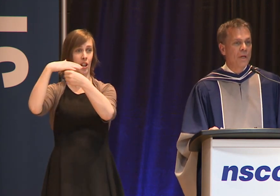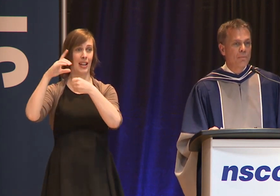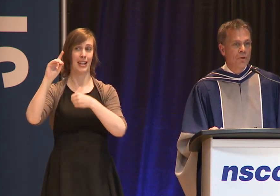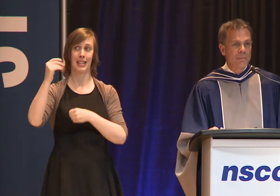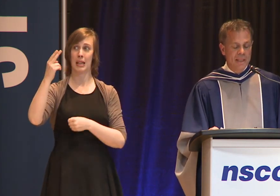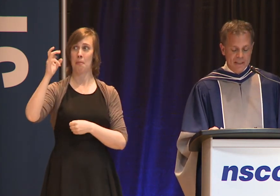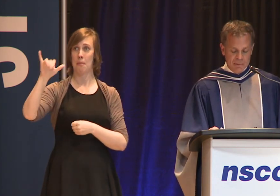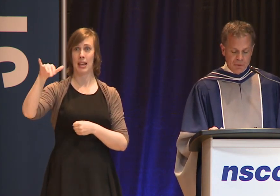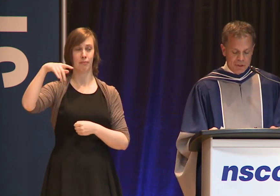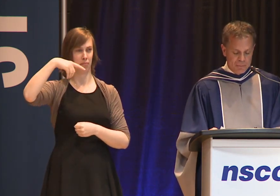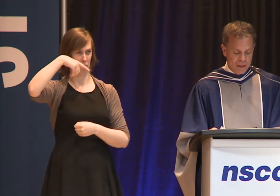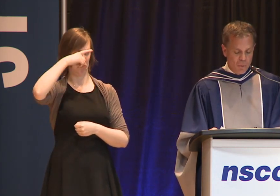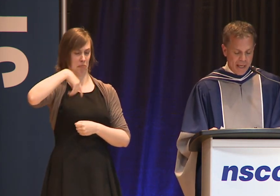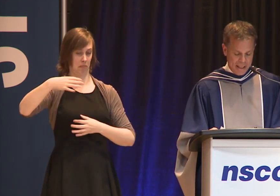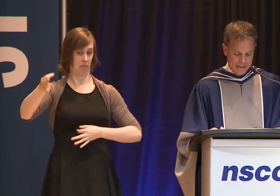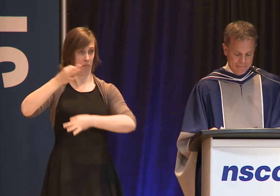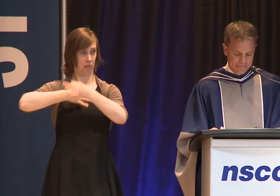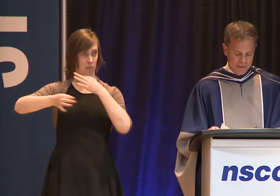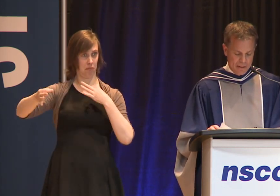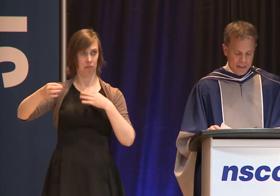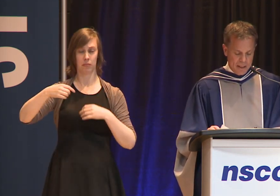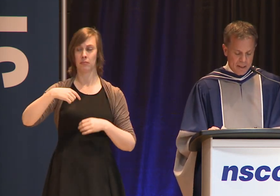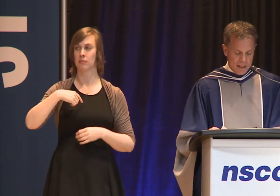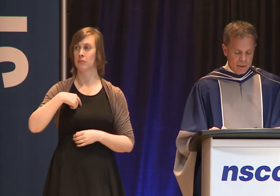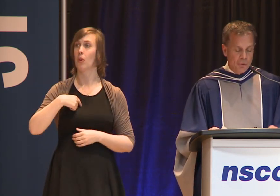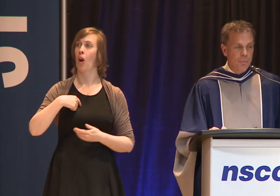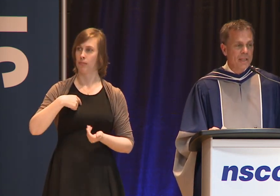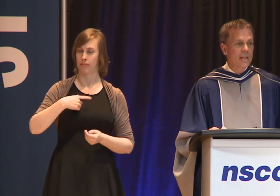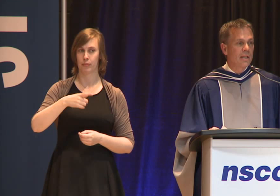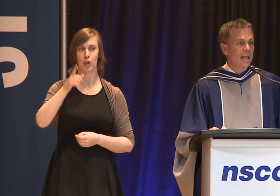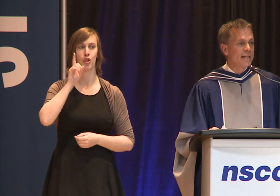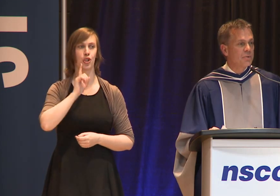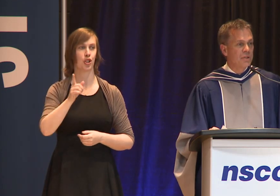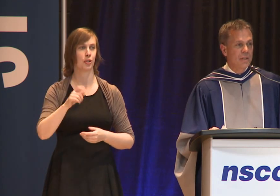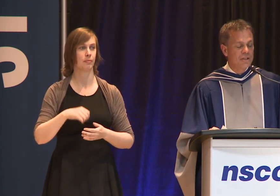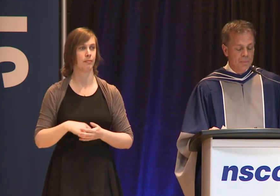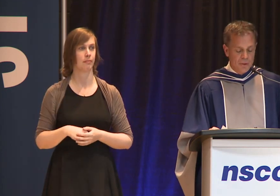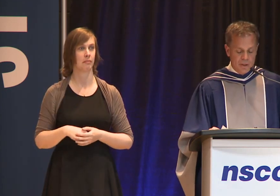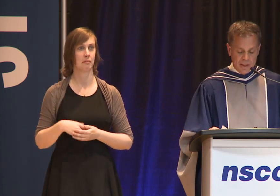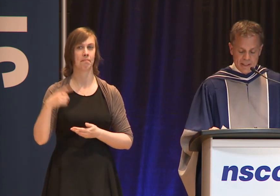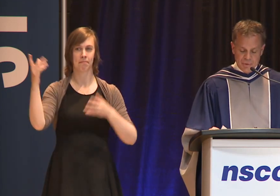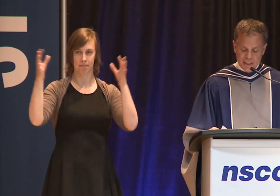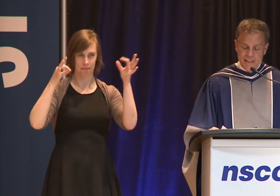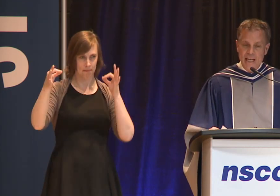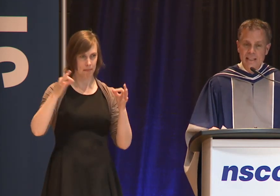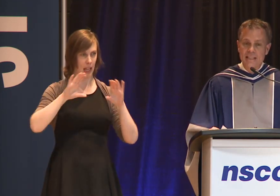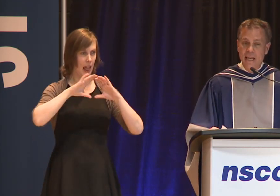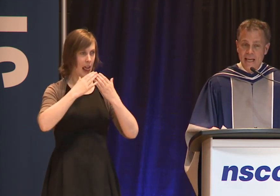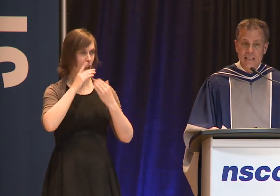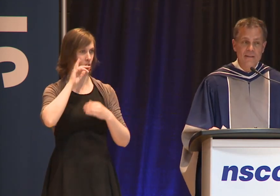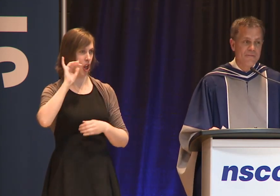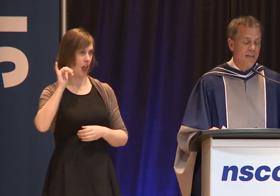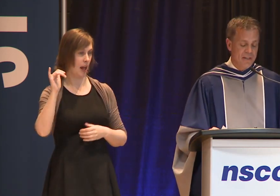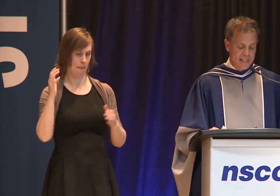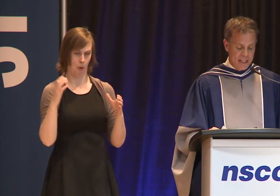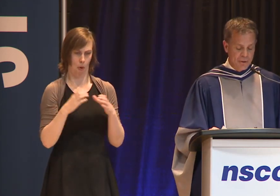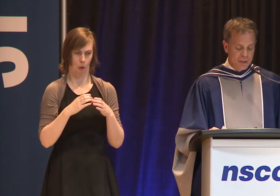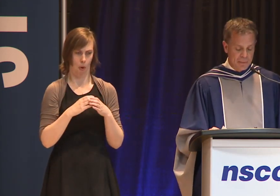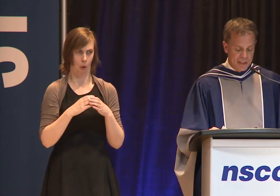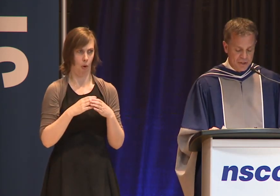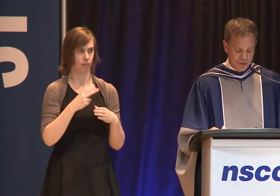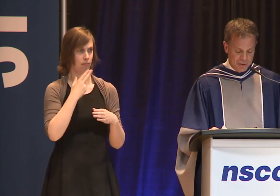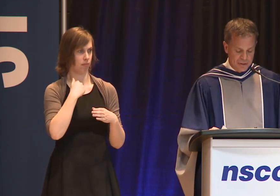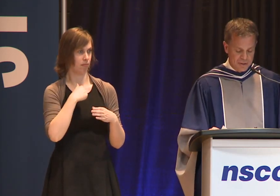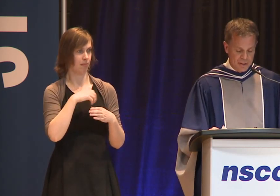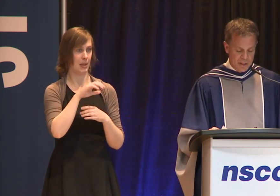in for him one morning because he was going to be away. He told me the class was a very small class with exactly 10 very eager